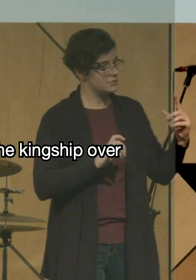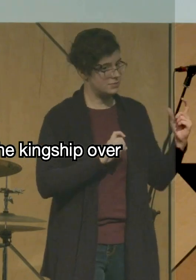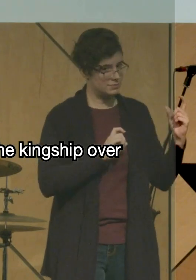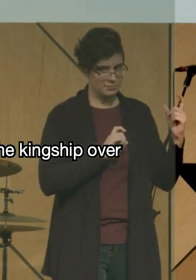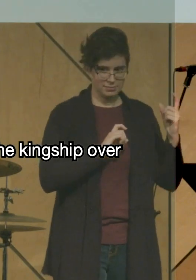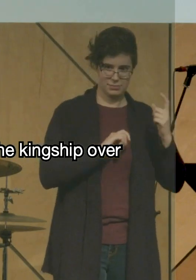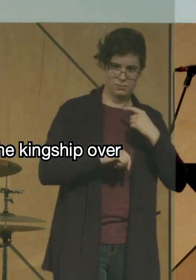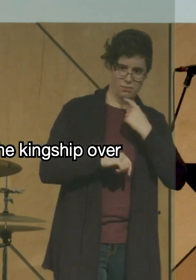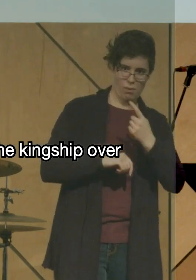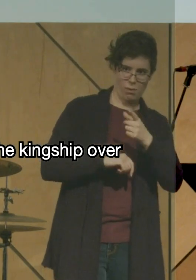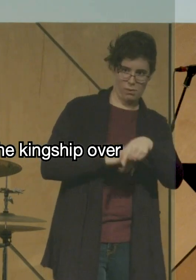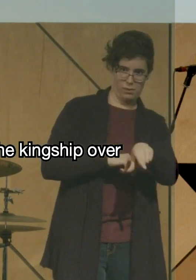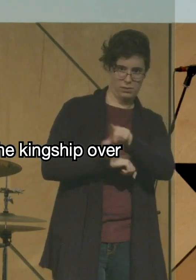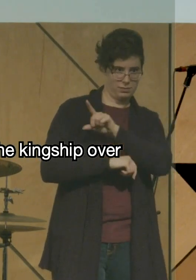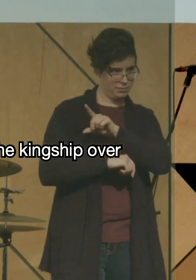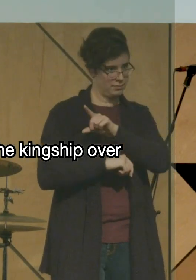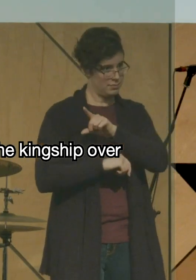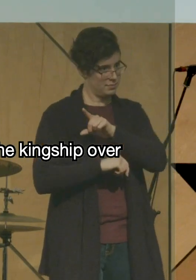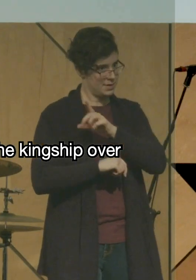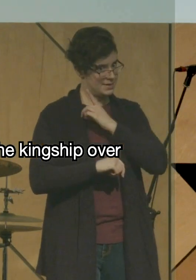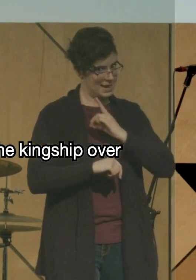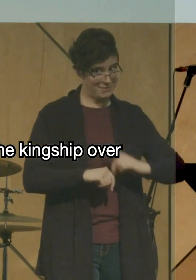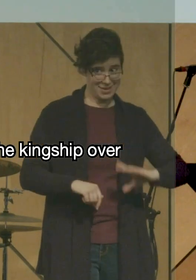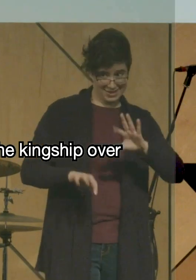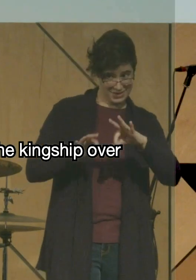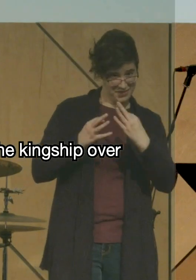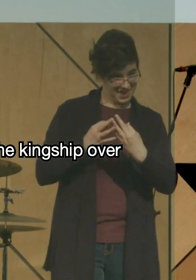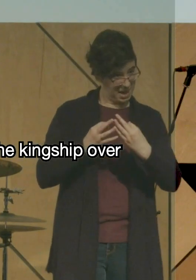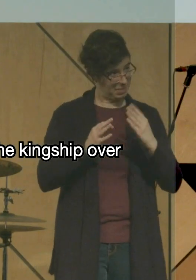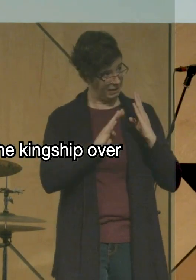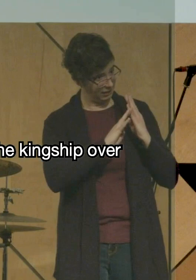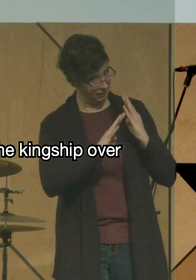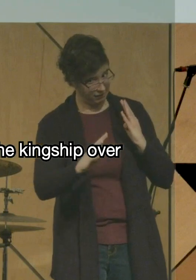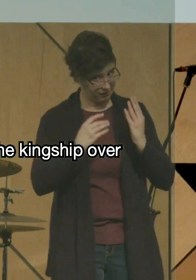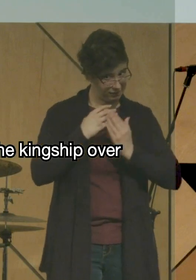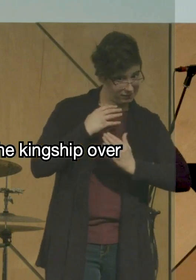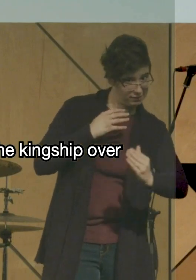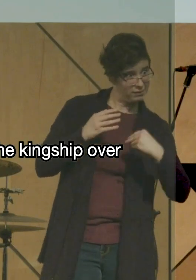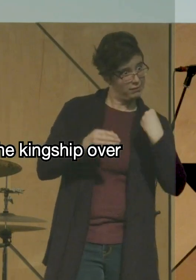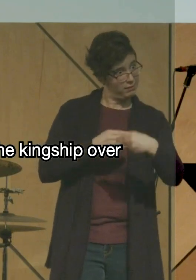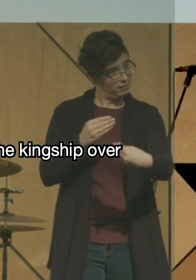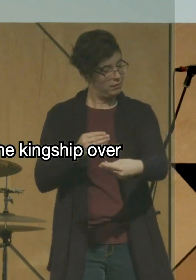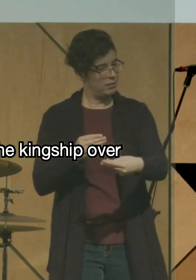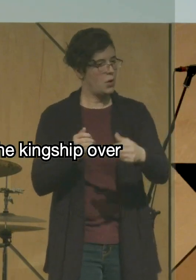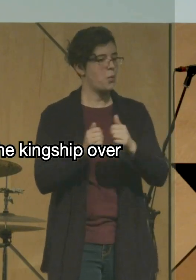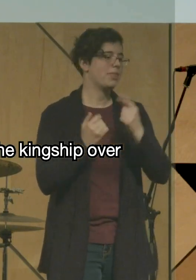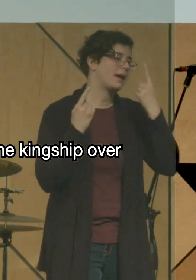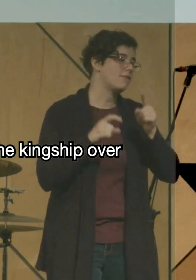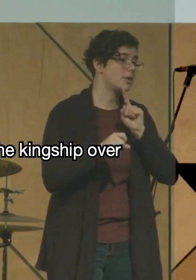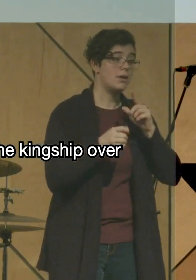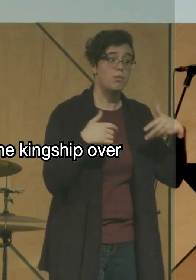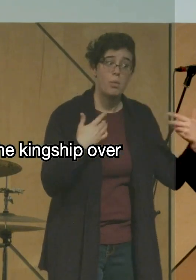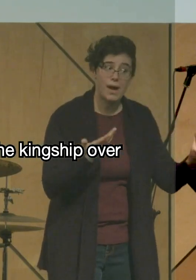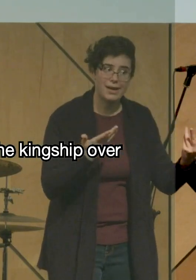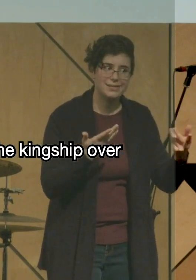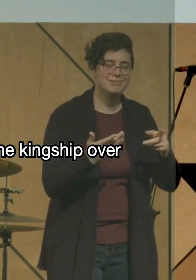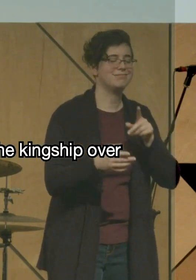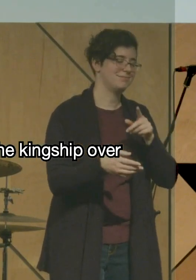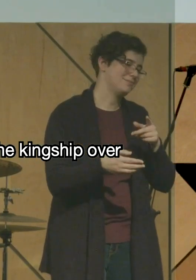kingship over Israel forever to David and to his sons by a covenant of what?